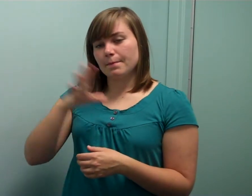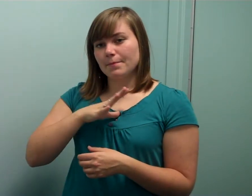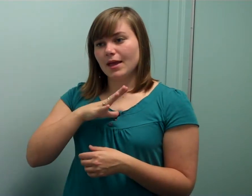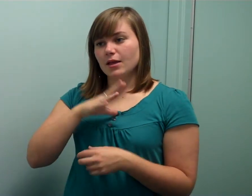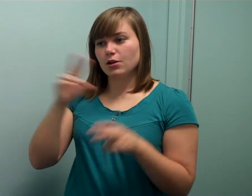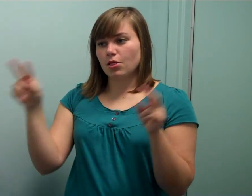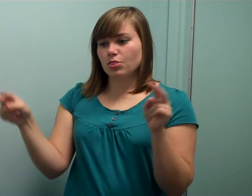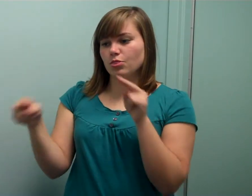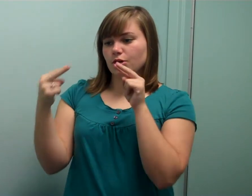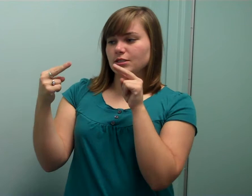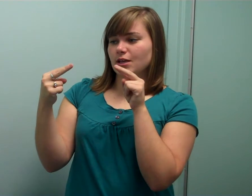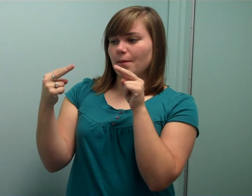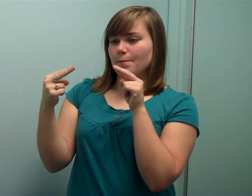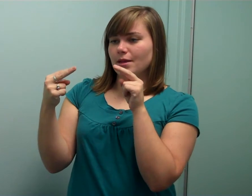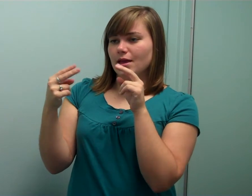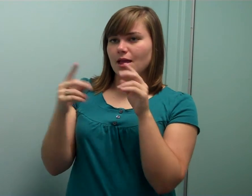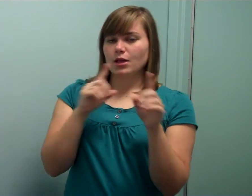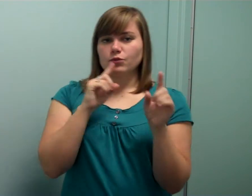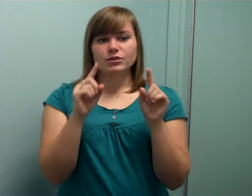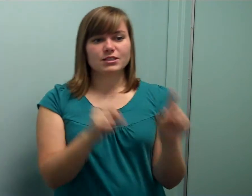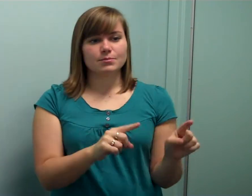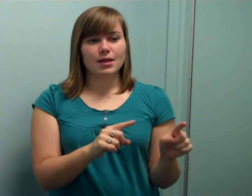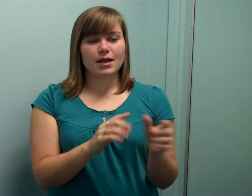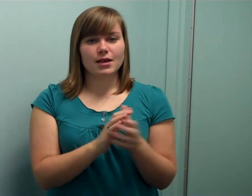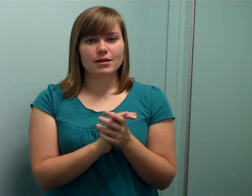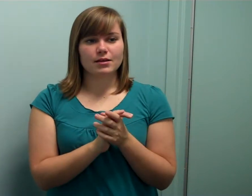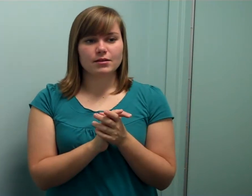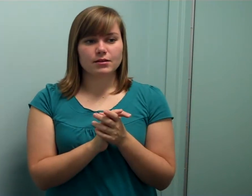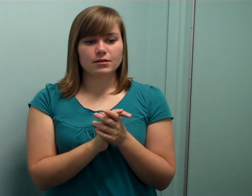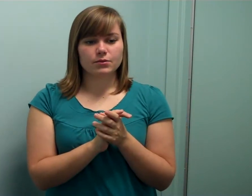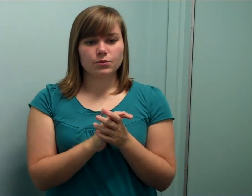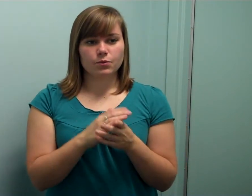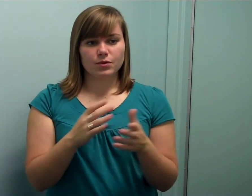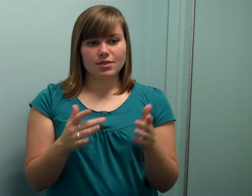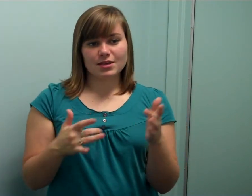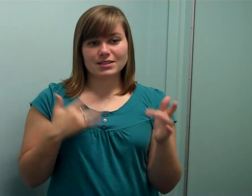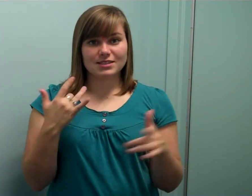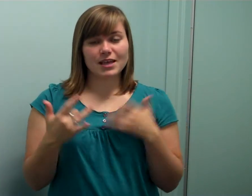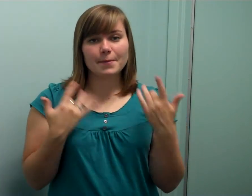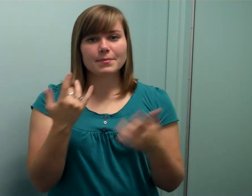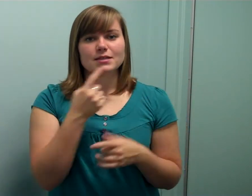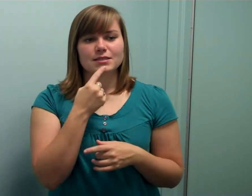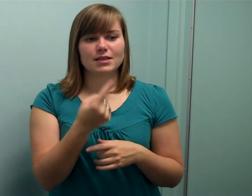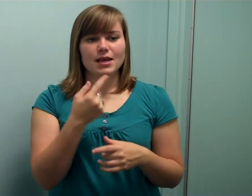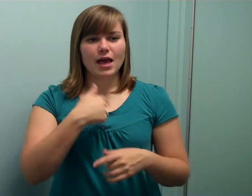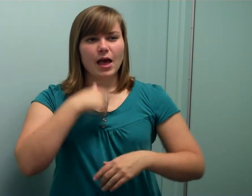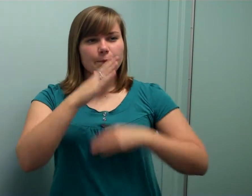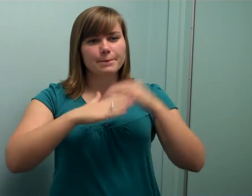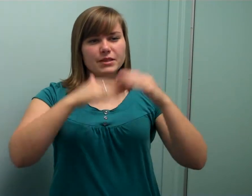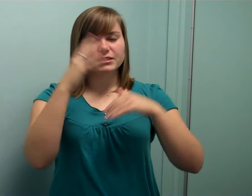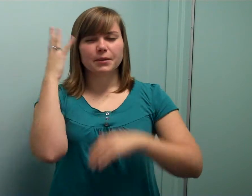and replied with enthusiasm and obvious pride, "I am building a beautiful cathedral."